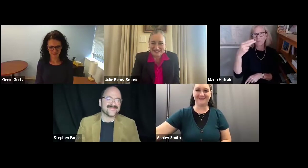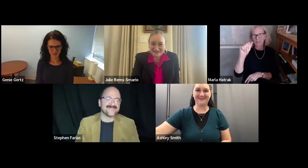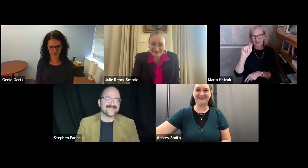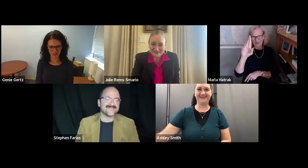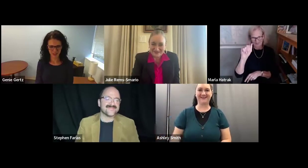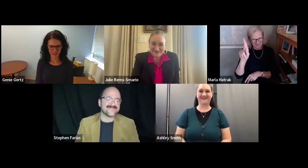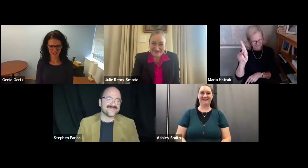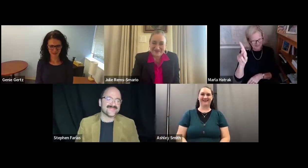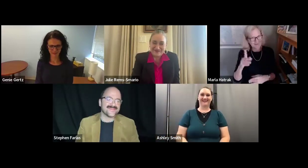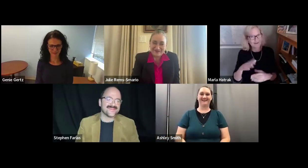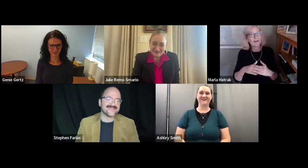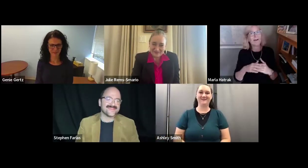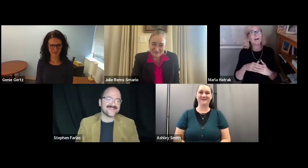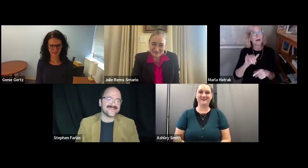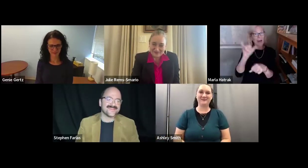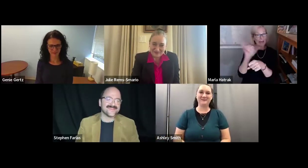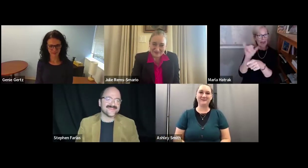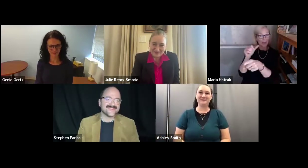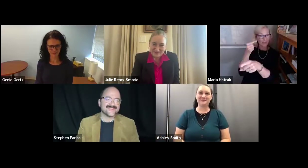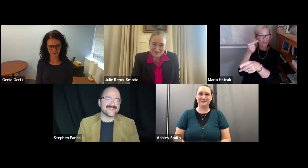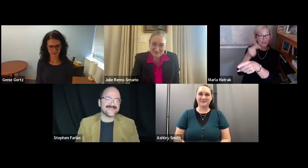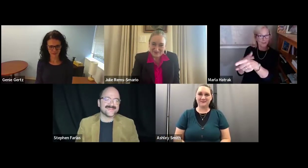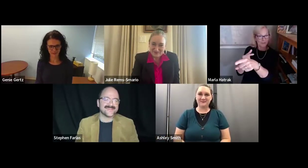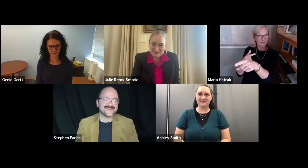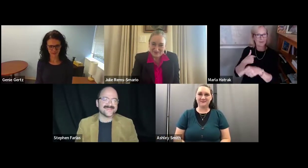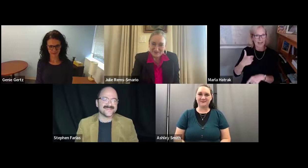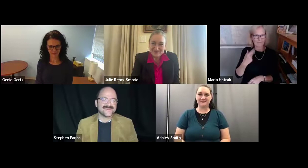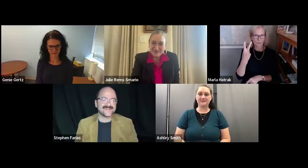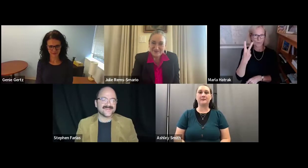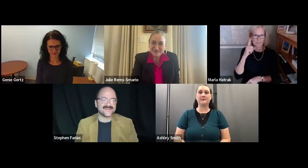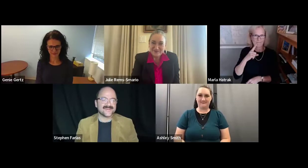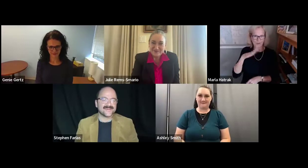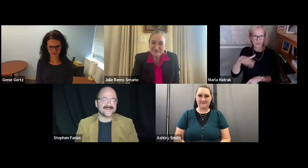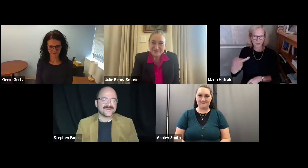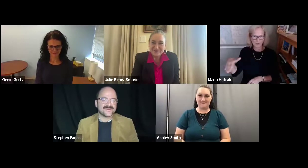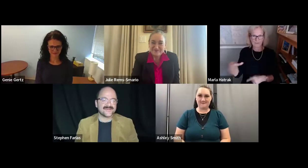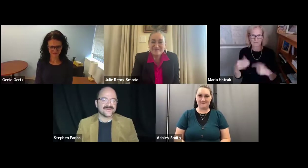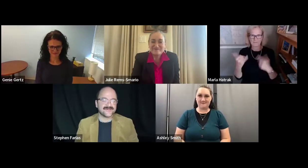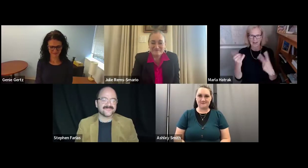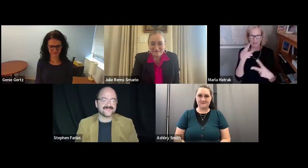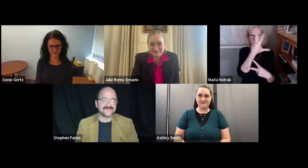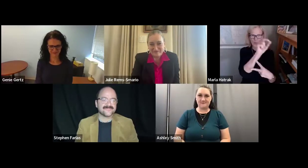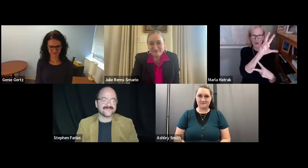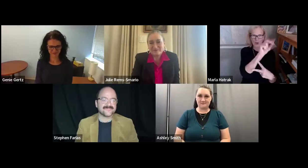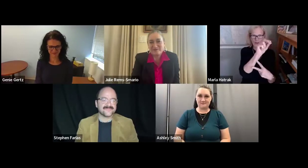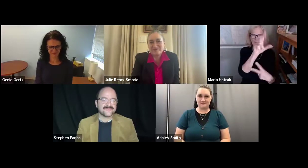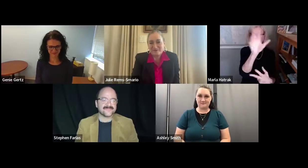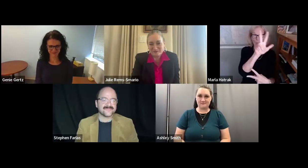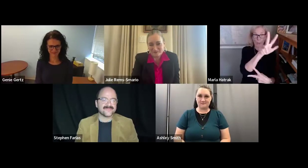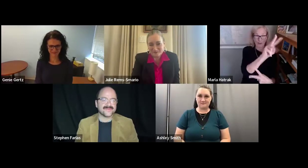you. Yes, I am Marla Hatrack. And very similar to Jeannie, I do have deaf children myself, but they're